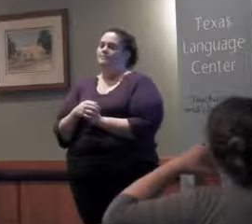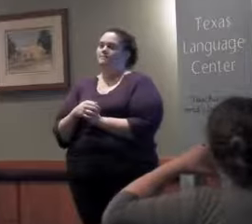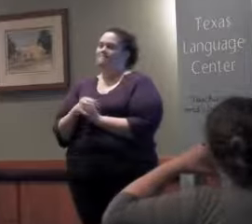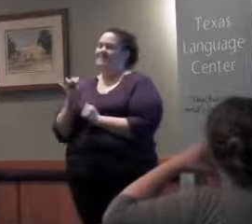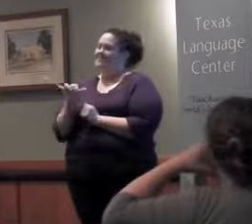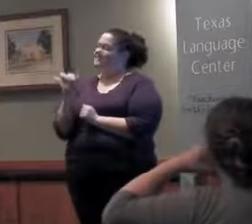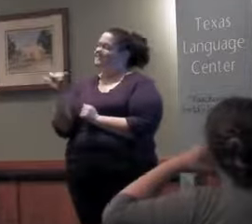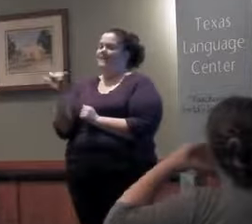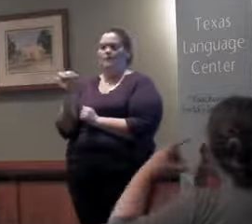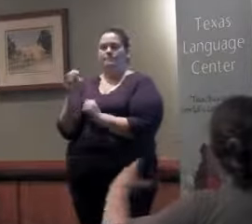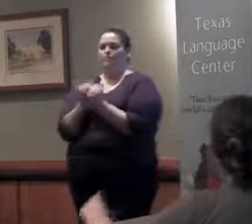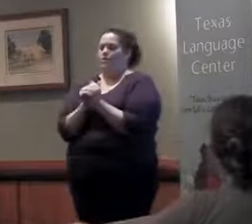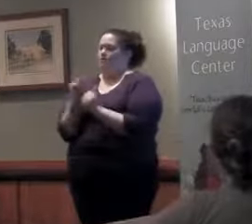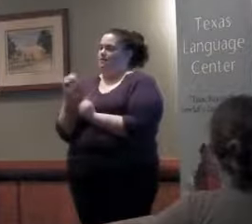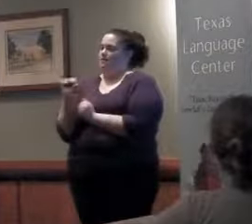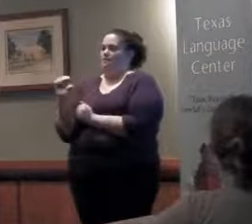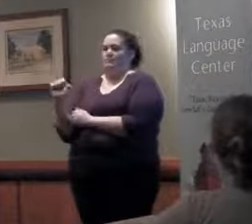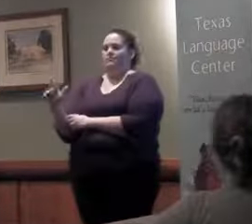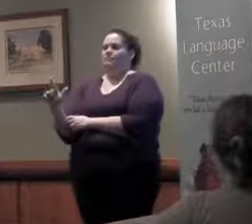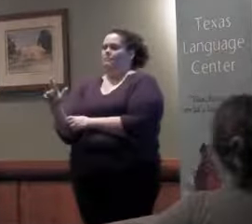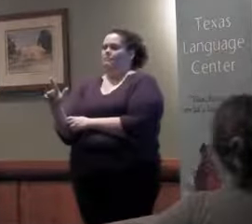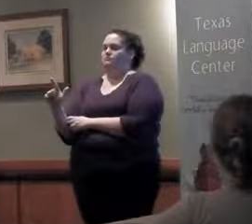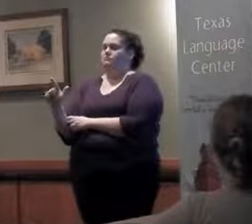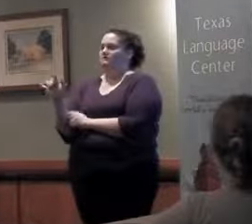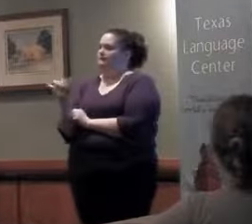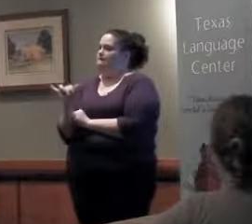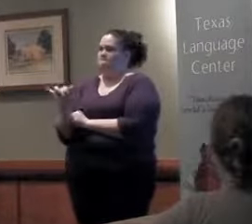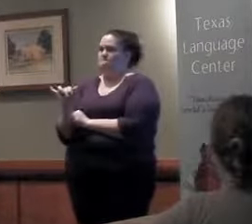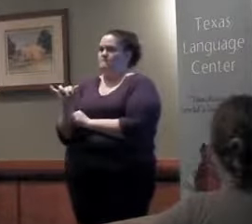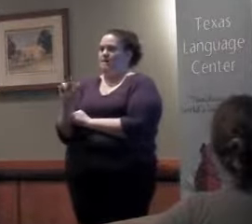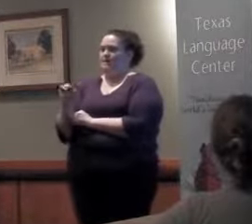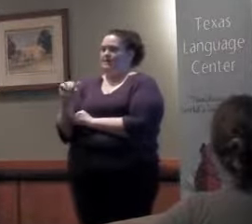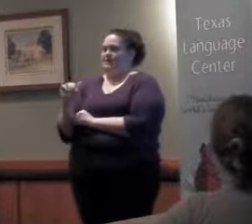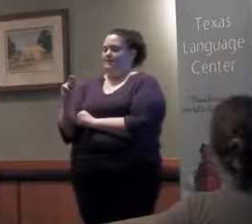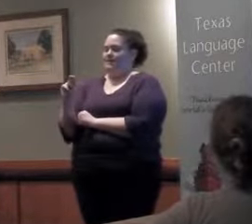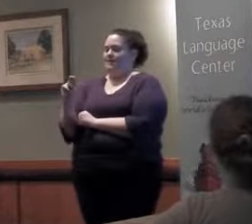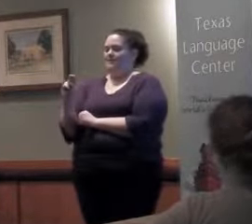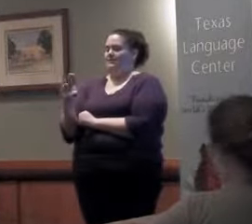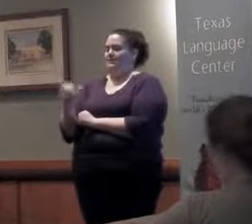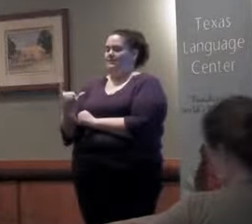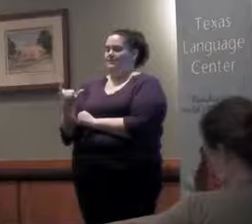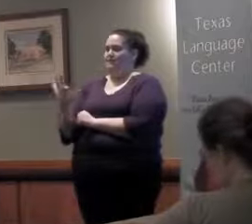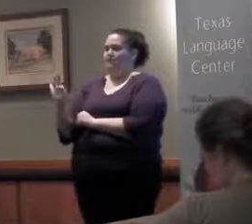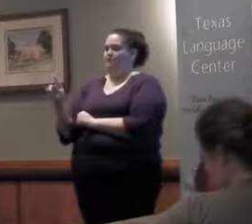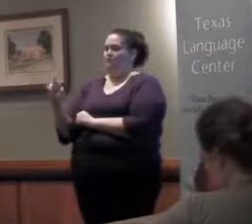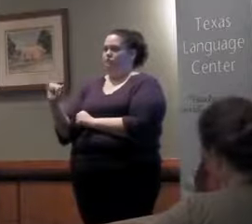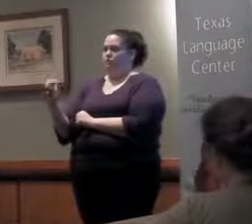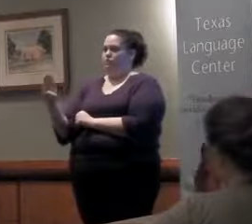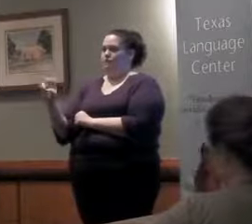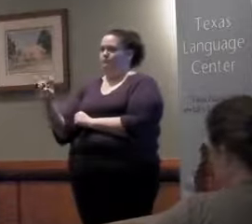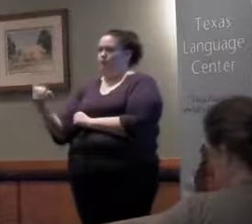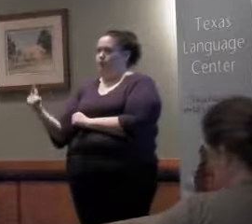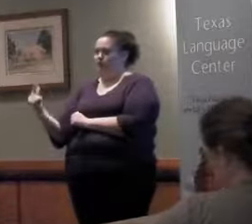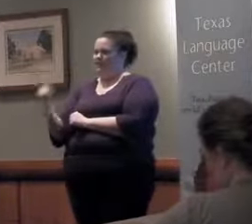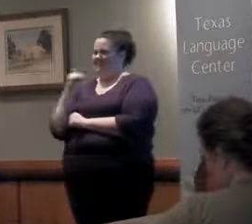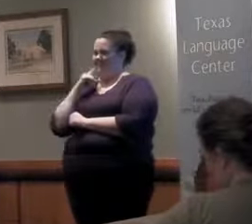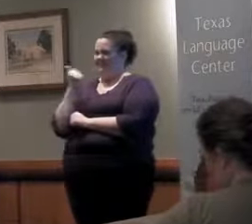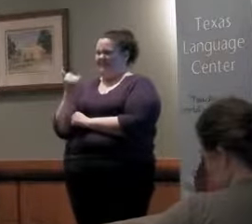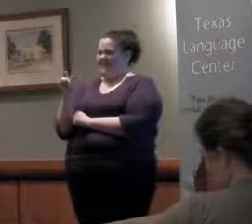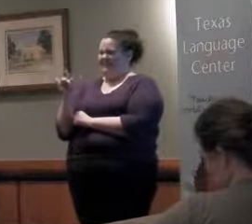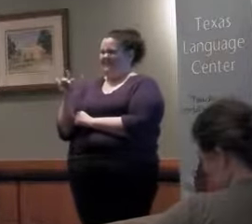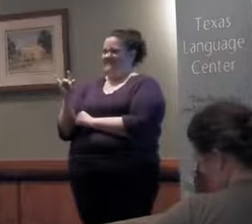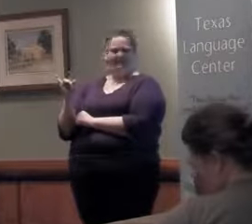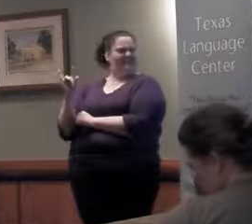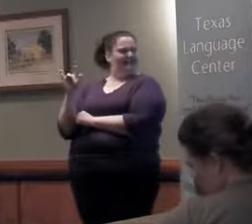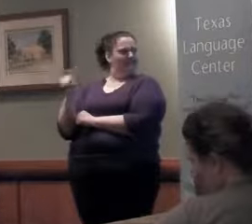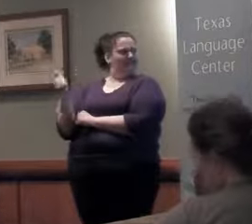is true for ASL. And Nancy Frischberg, I cited 1988, it's a little bit dated, but I think it's still very